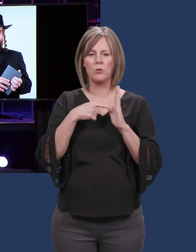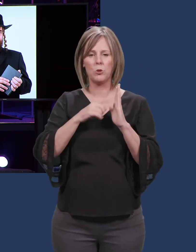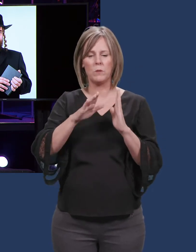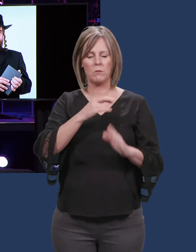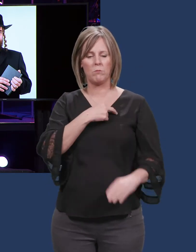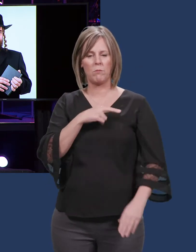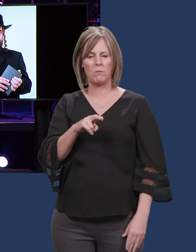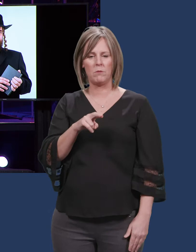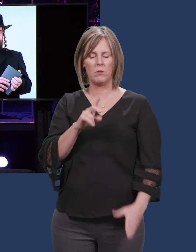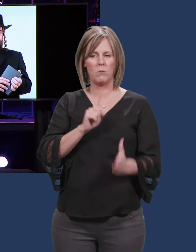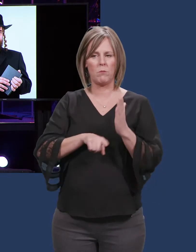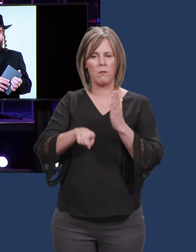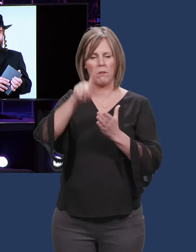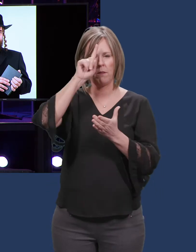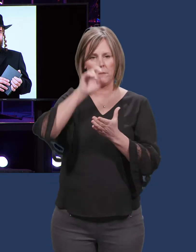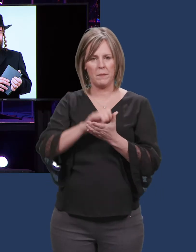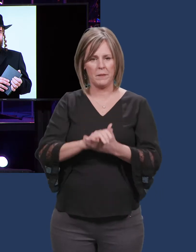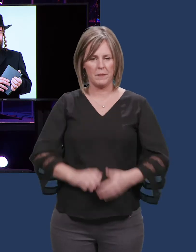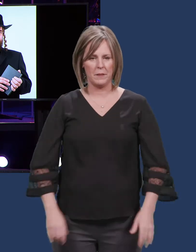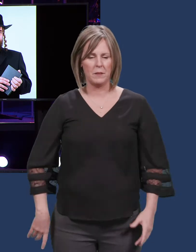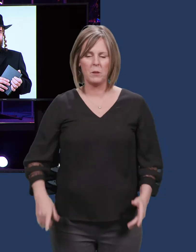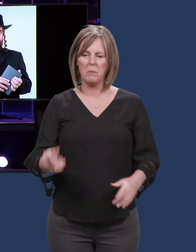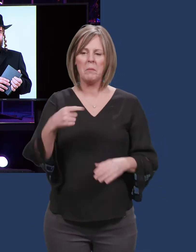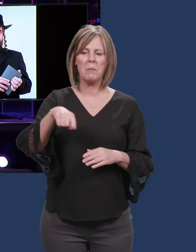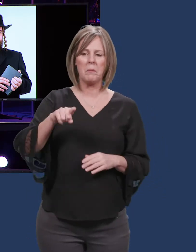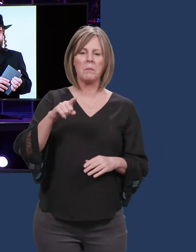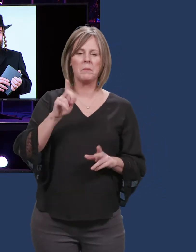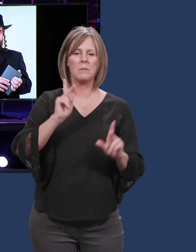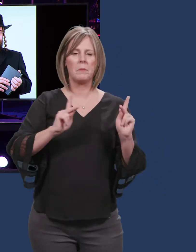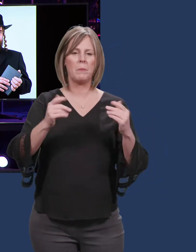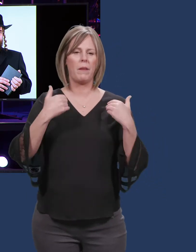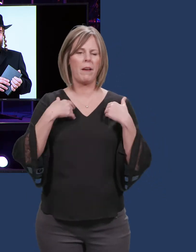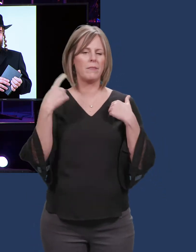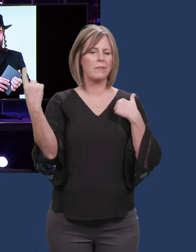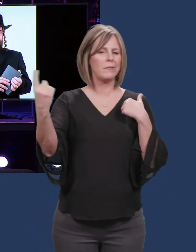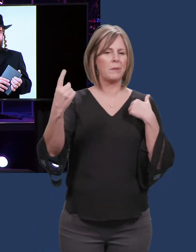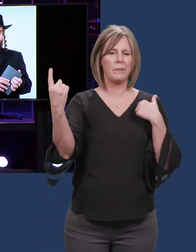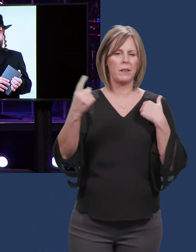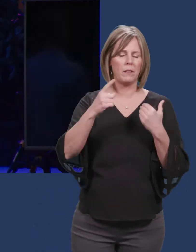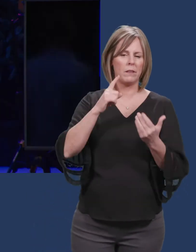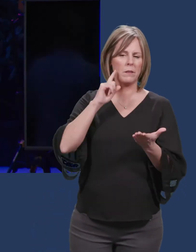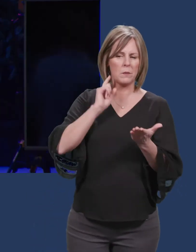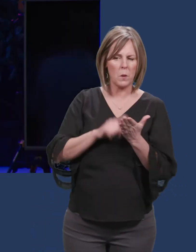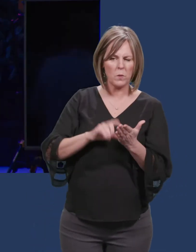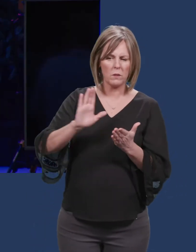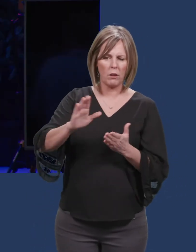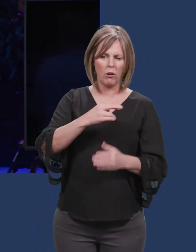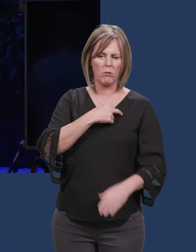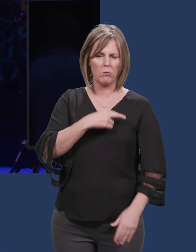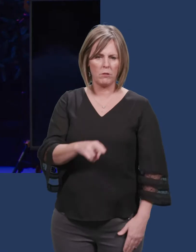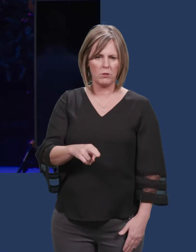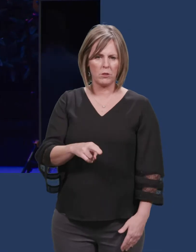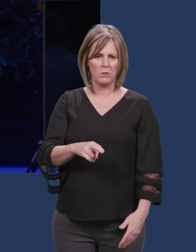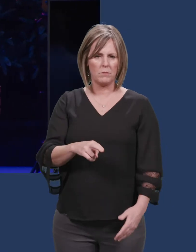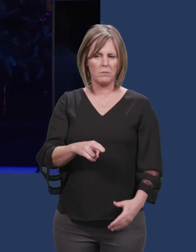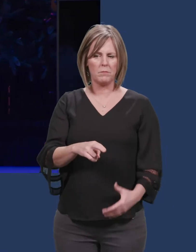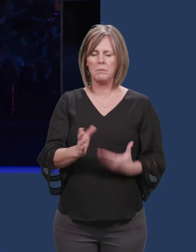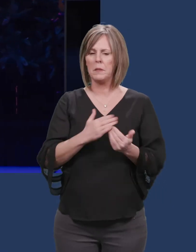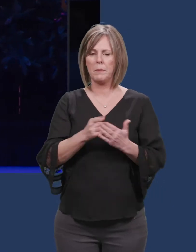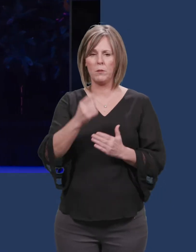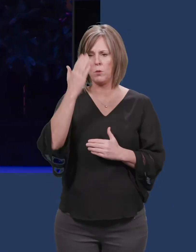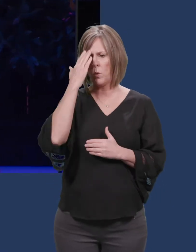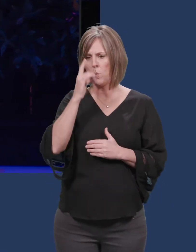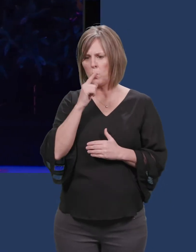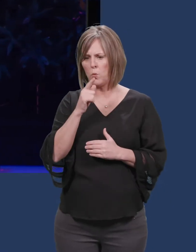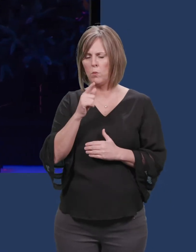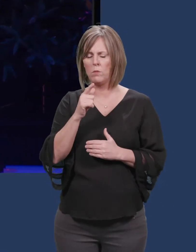he believes. So all these people have some sort of sign that gives away the faith they're a part of, whether you know them or not. As